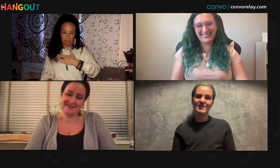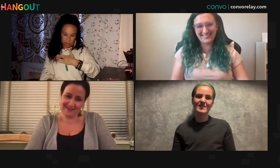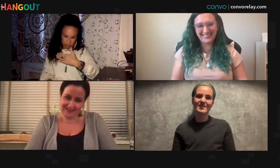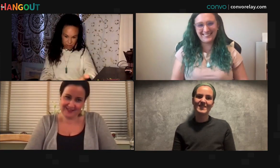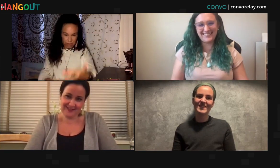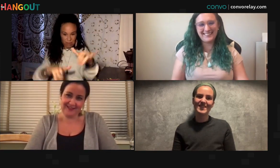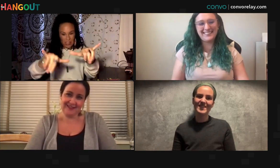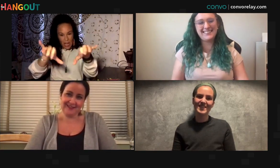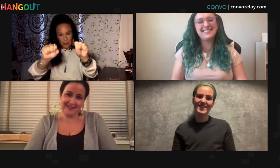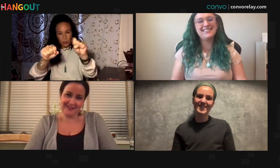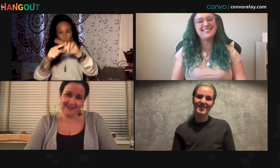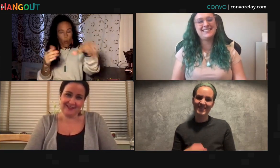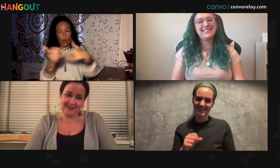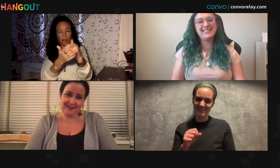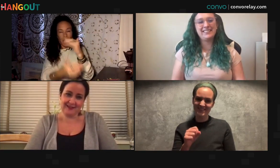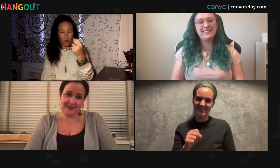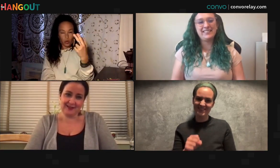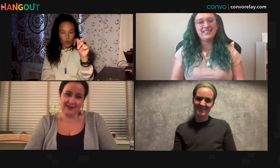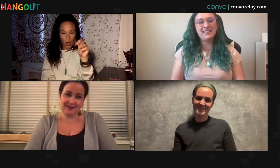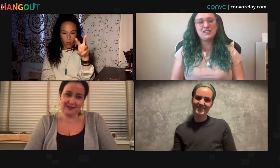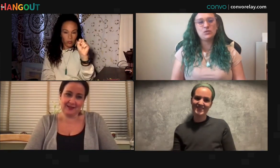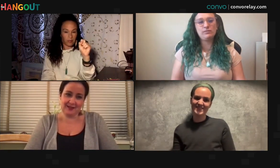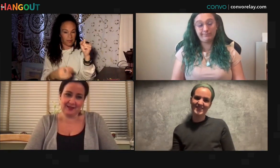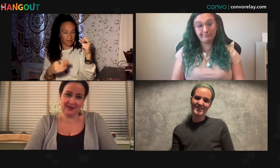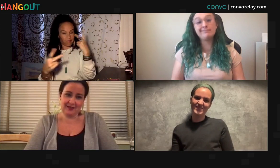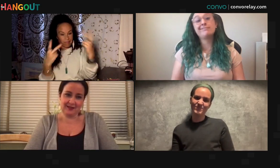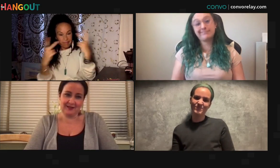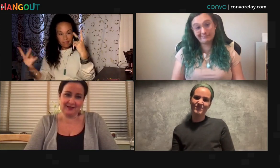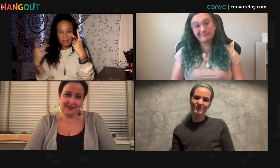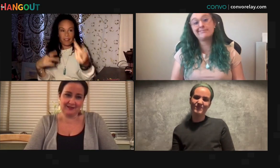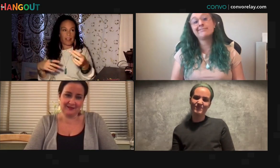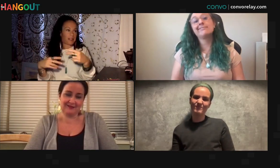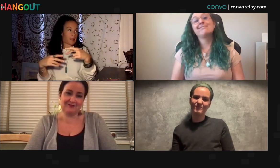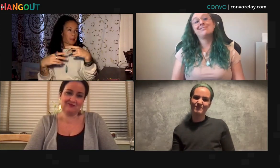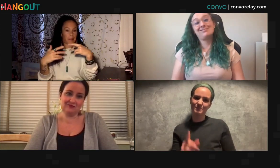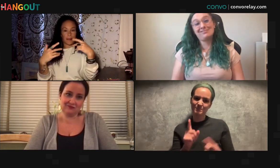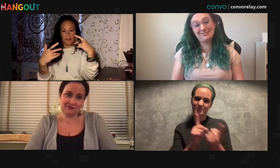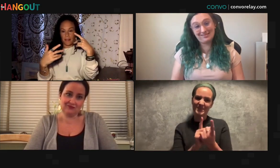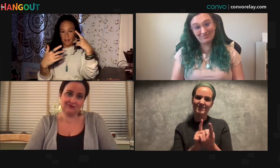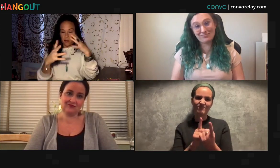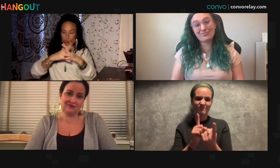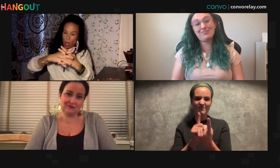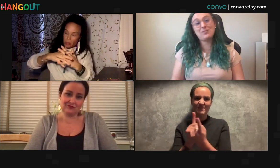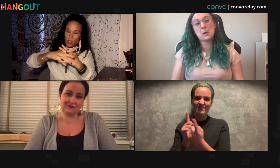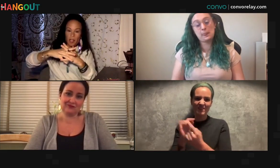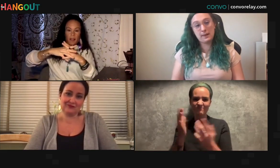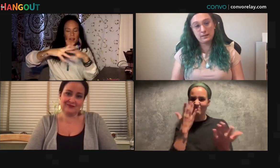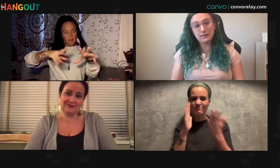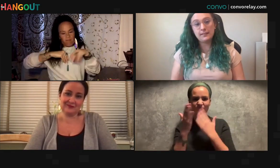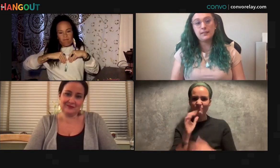no. Being spiritual means that we are open to all of our shadows. We're able to see